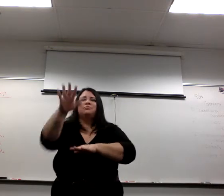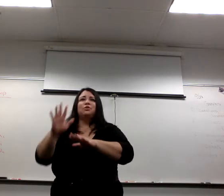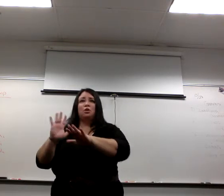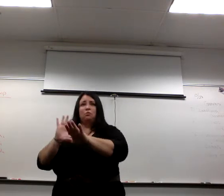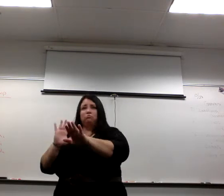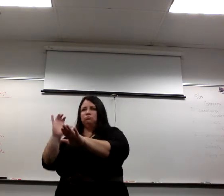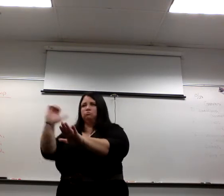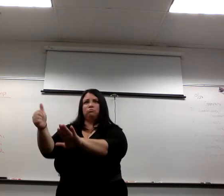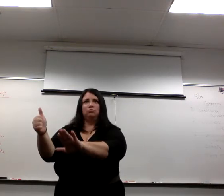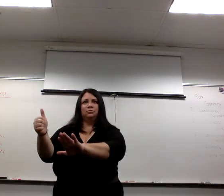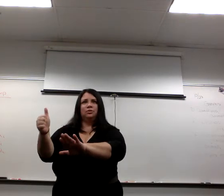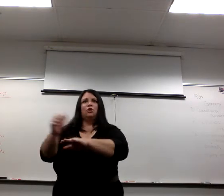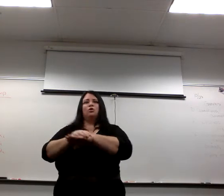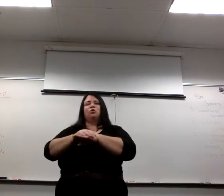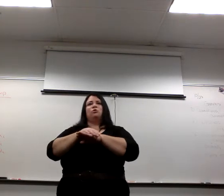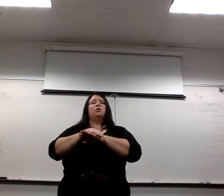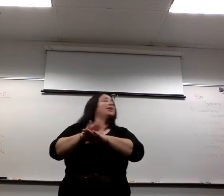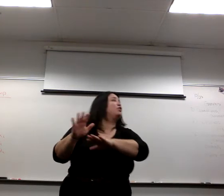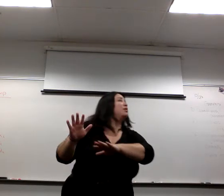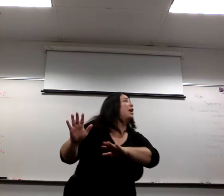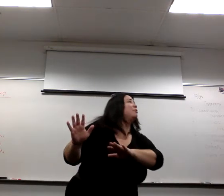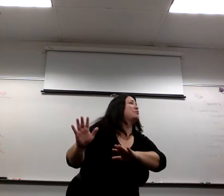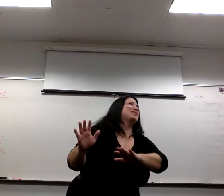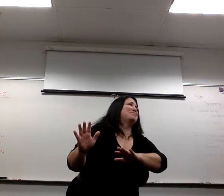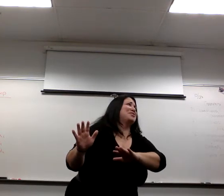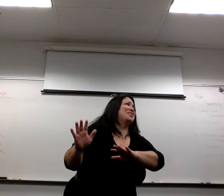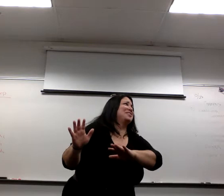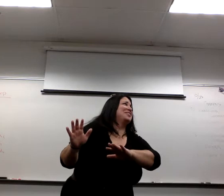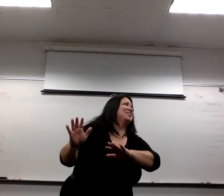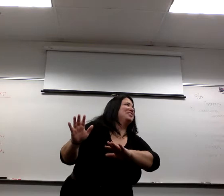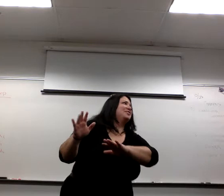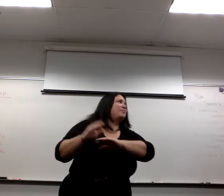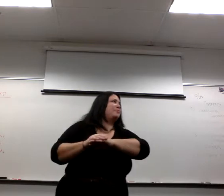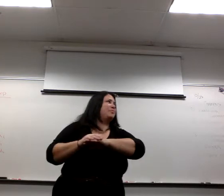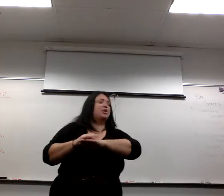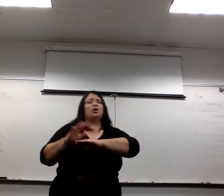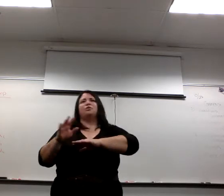there. Which was... How much was it? I'm sorry. $2 US?